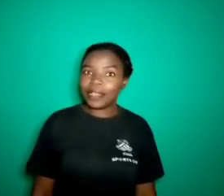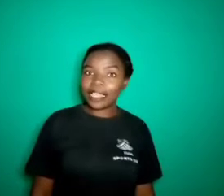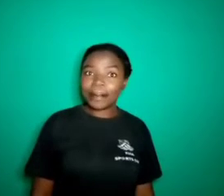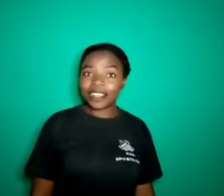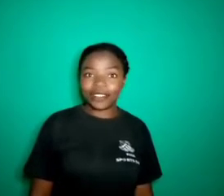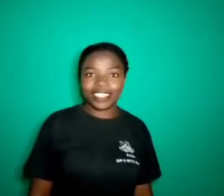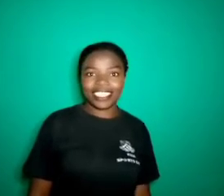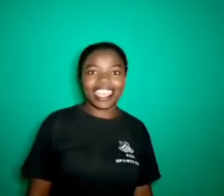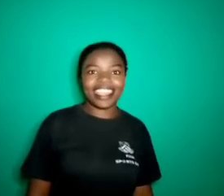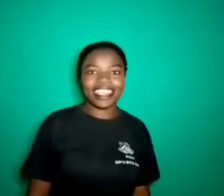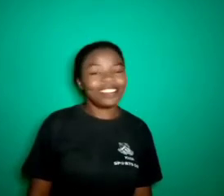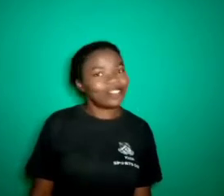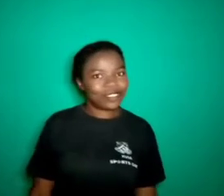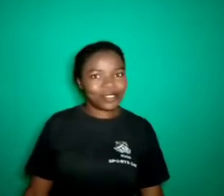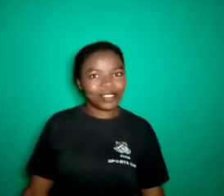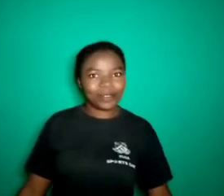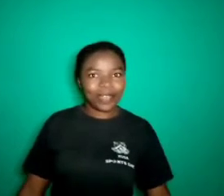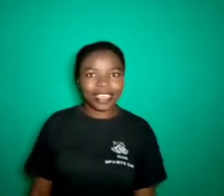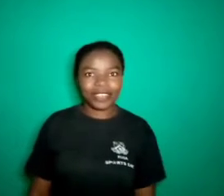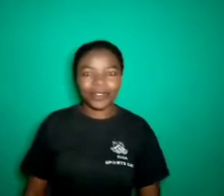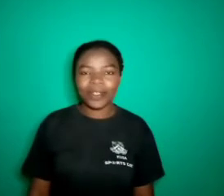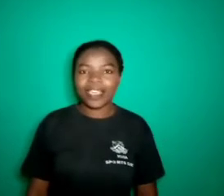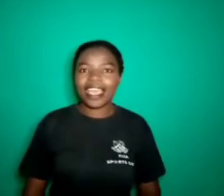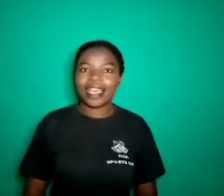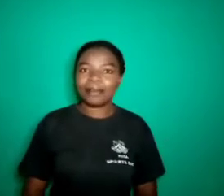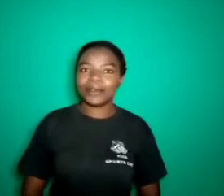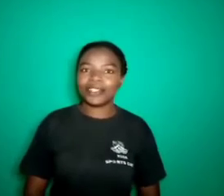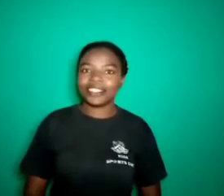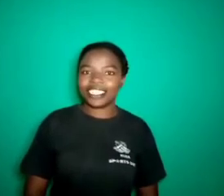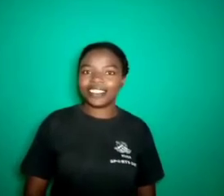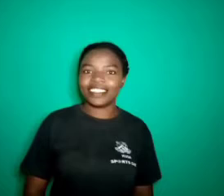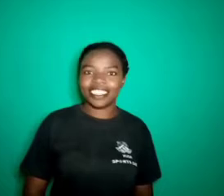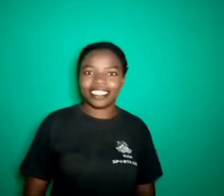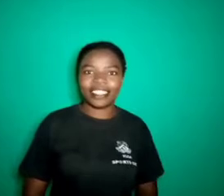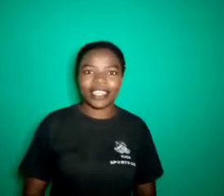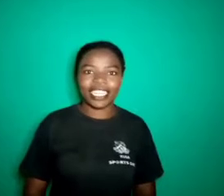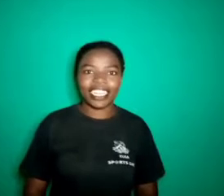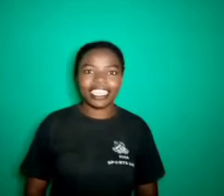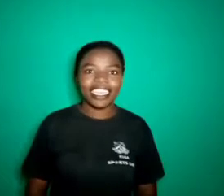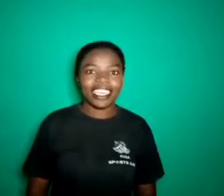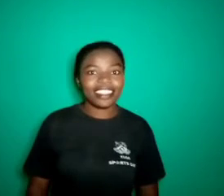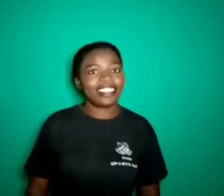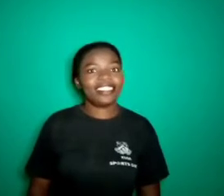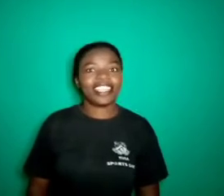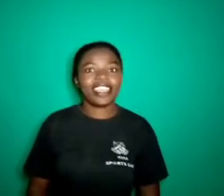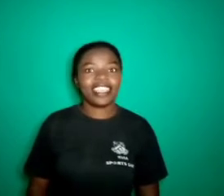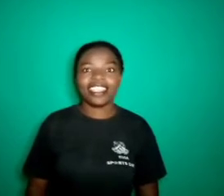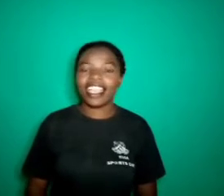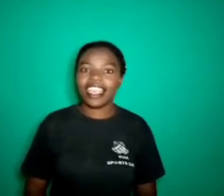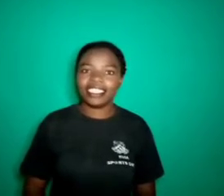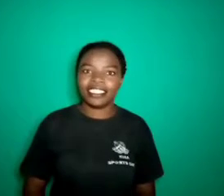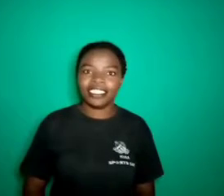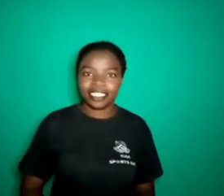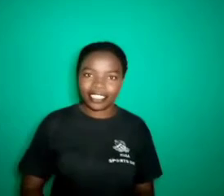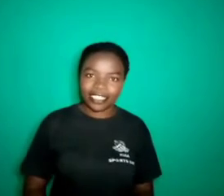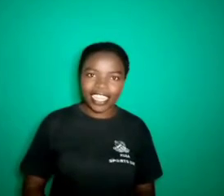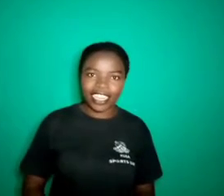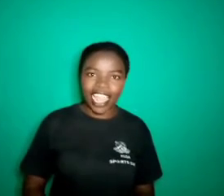Welcome back to this channel. For those ones who are new, I'm called Rachel Nekesa Wangili. In this channel, I teach sign